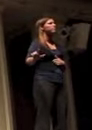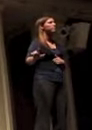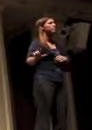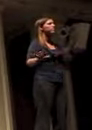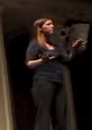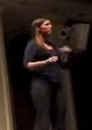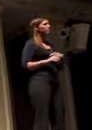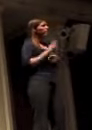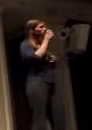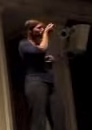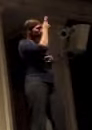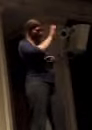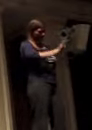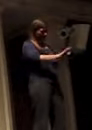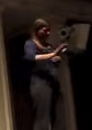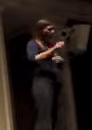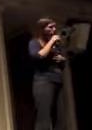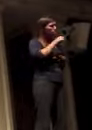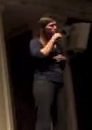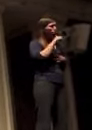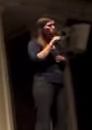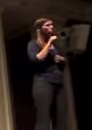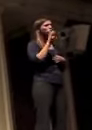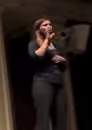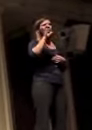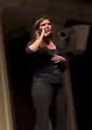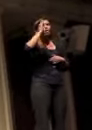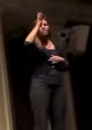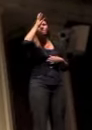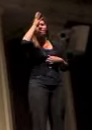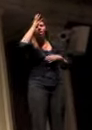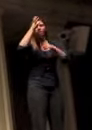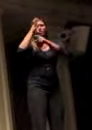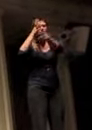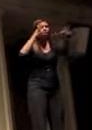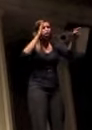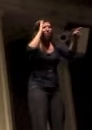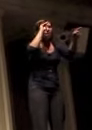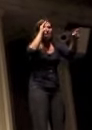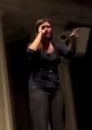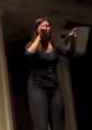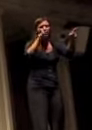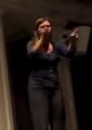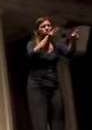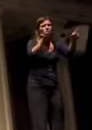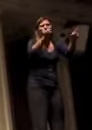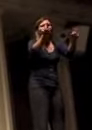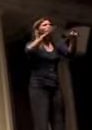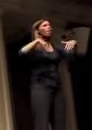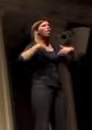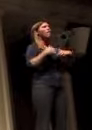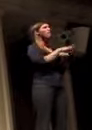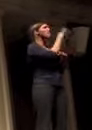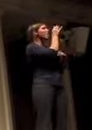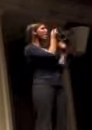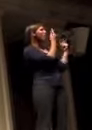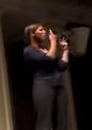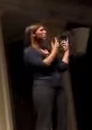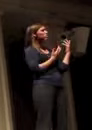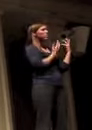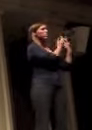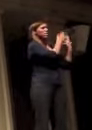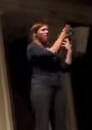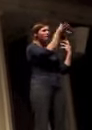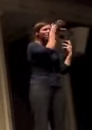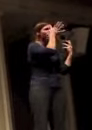The little girls that look for the reflections of their fathers and boys that have not found theirs. You do not speak for my city. You do not tell the stories